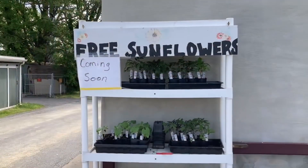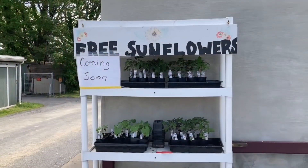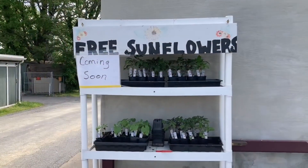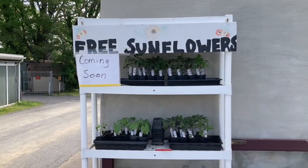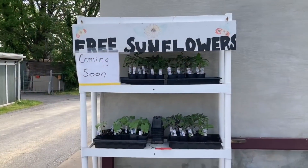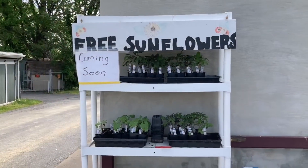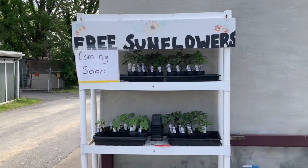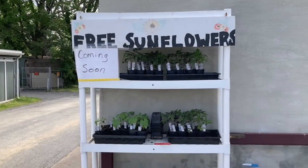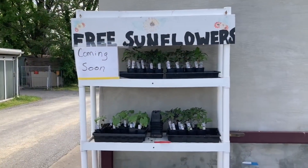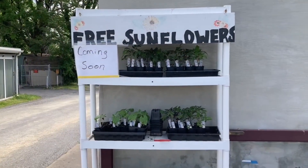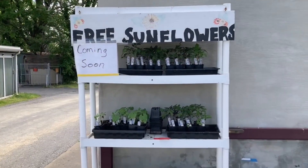garage.